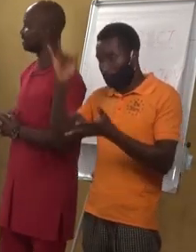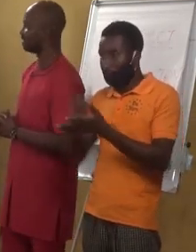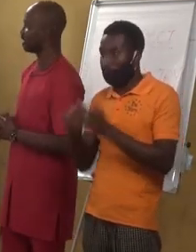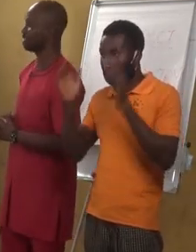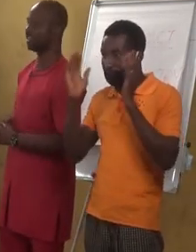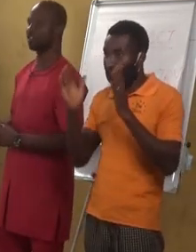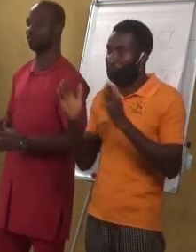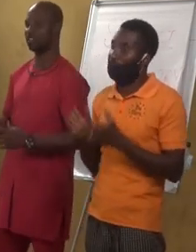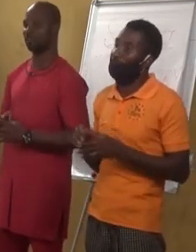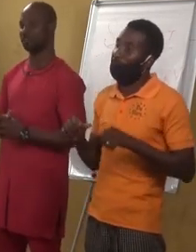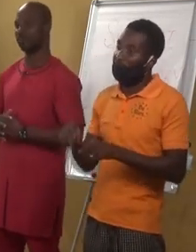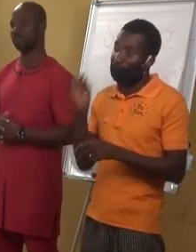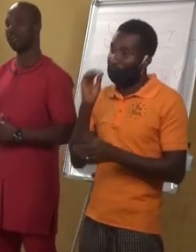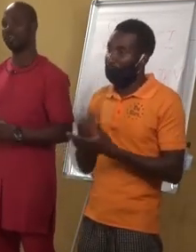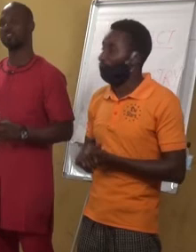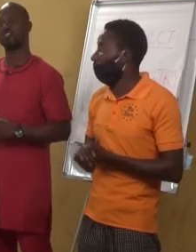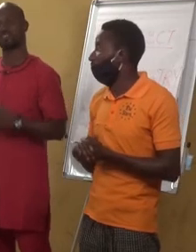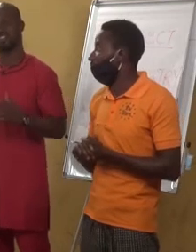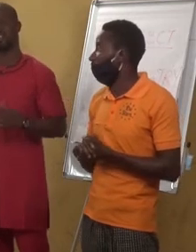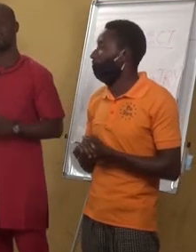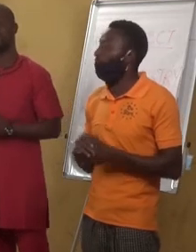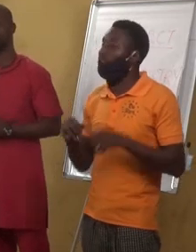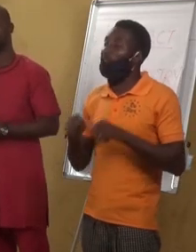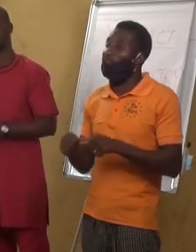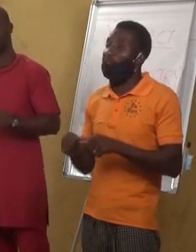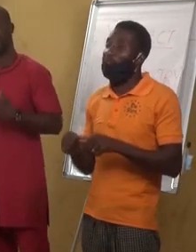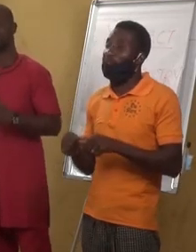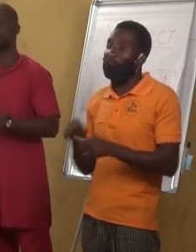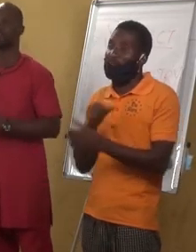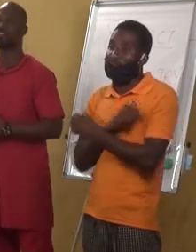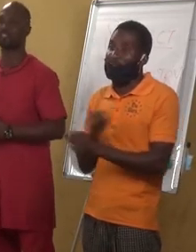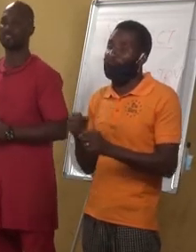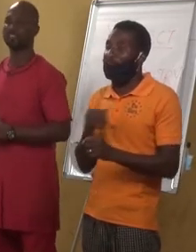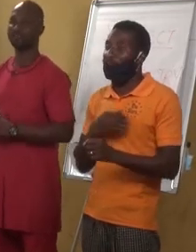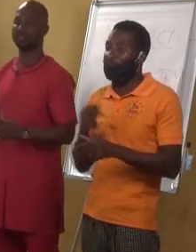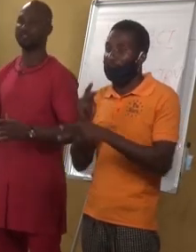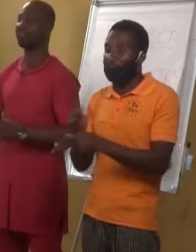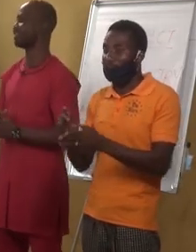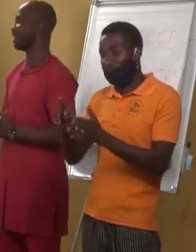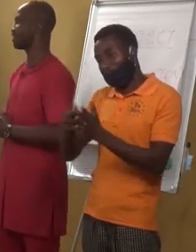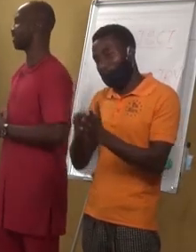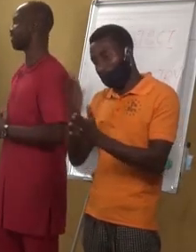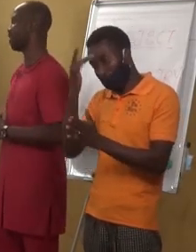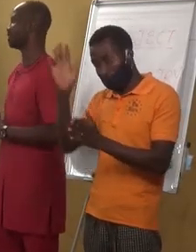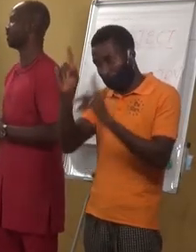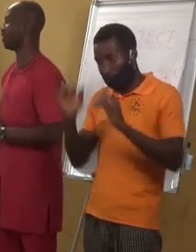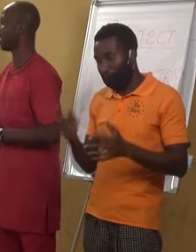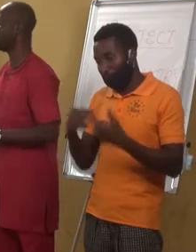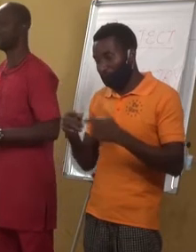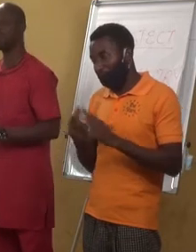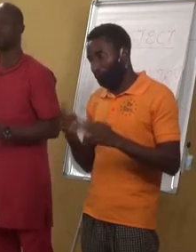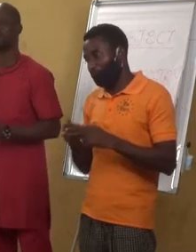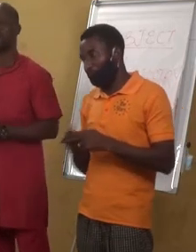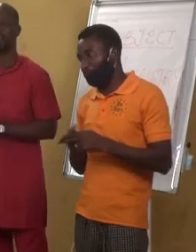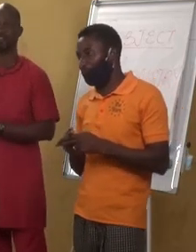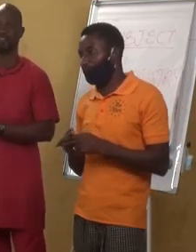got the things that you desire to pass your exams. I'd like to say you should stay safe and keep studying, because your exams is around the corner.